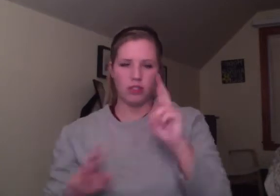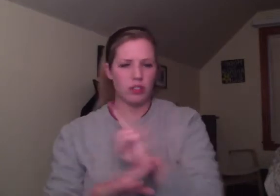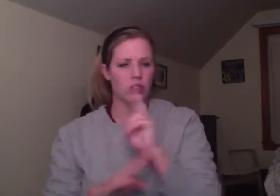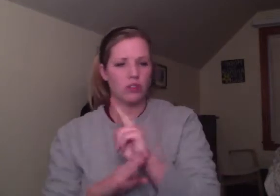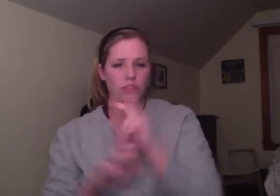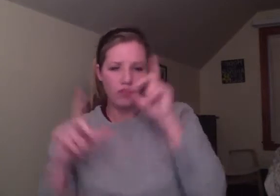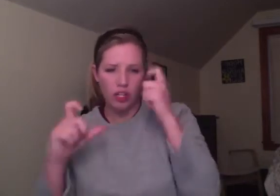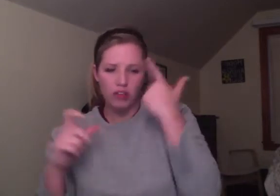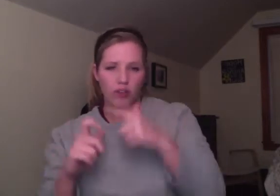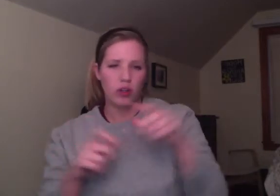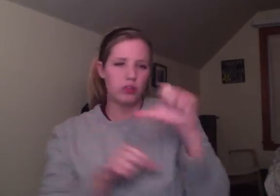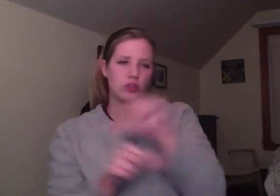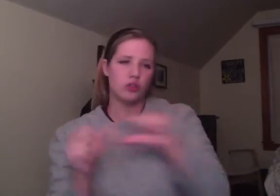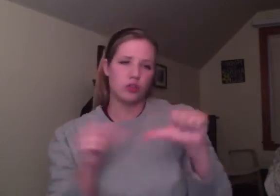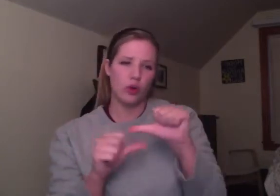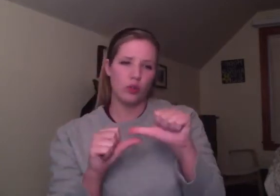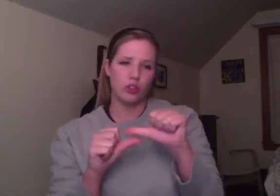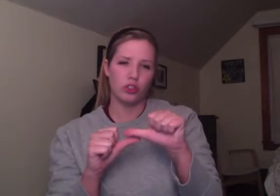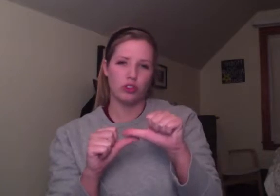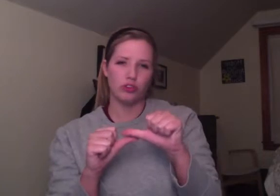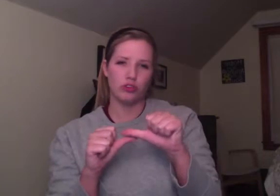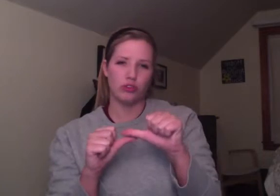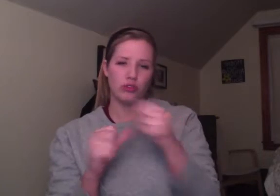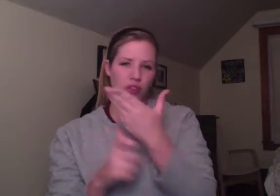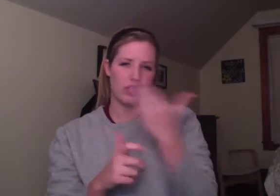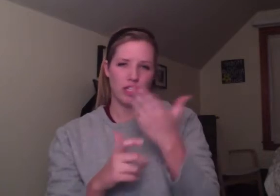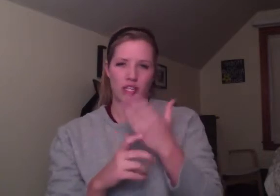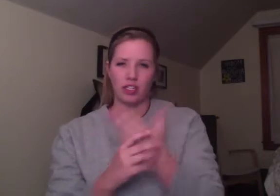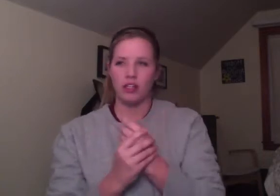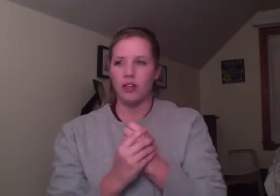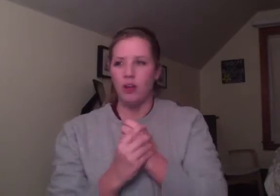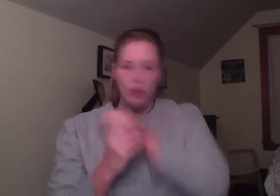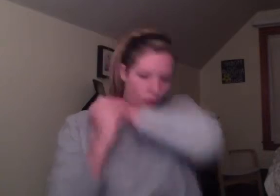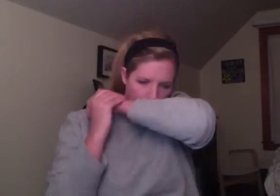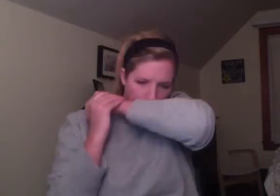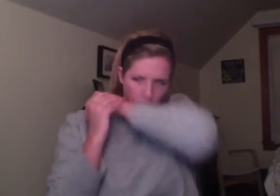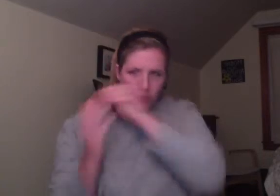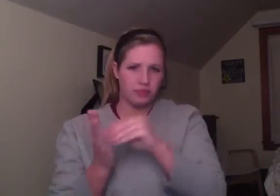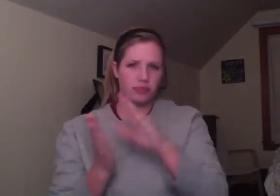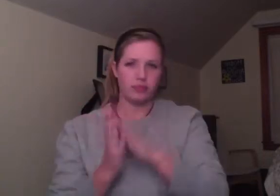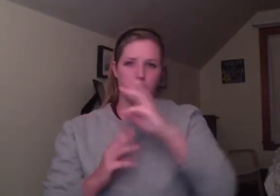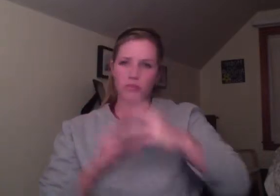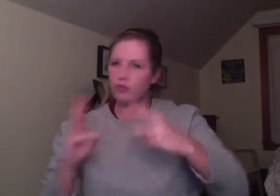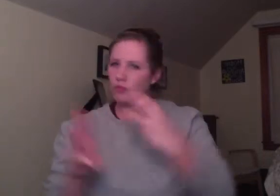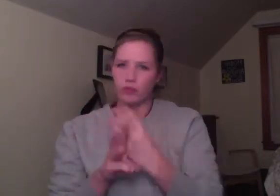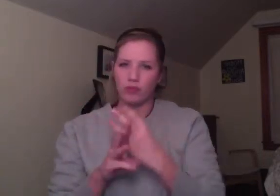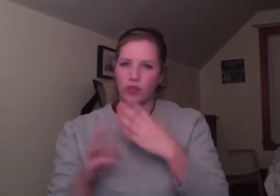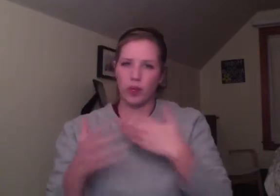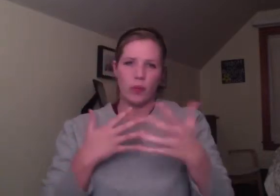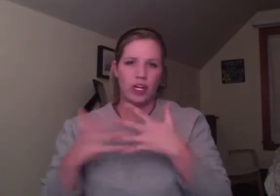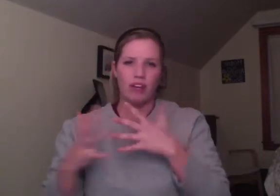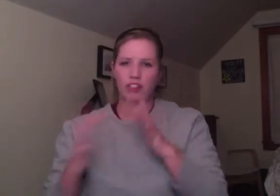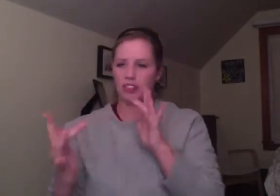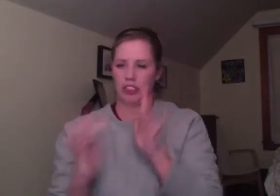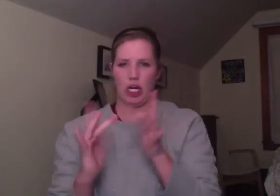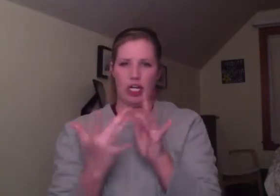documentary form. He just documented the world around him, the people that he came in contact with, and aside from